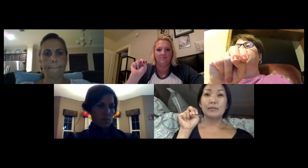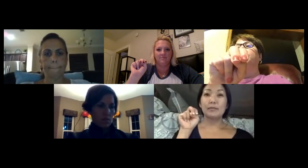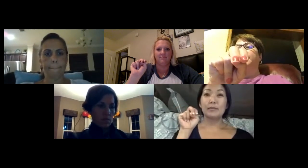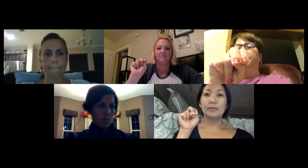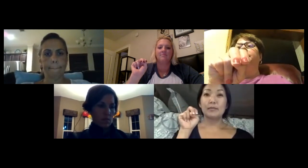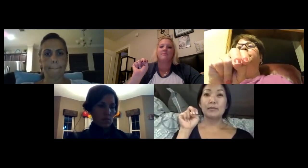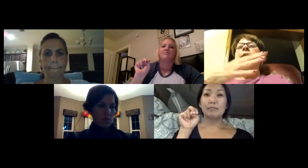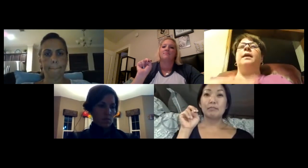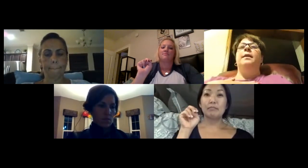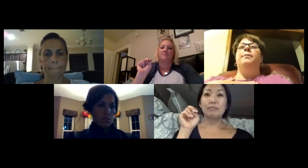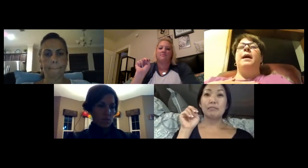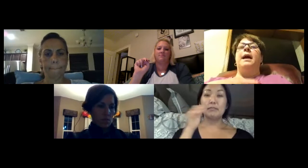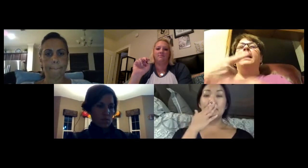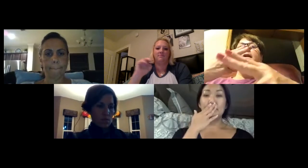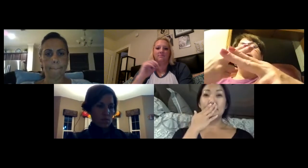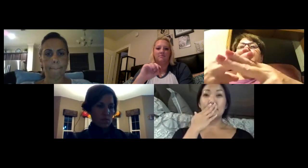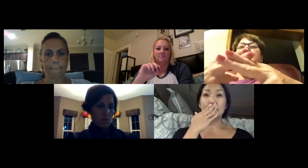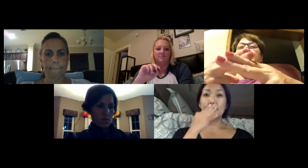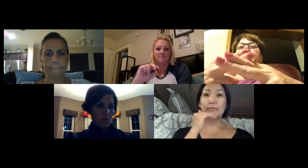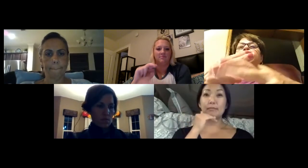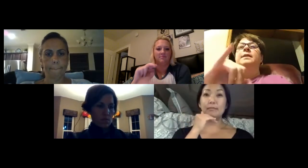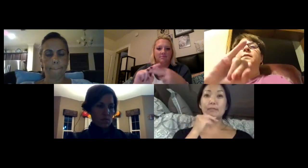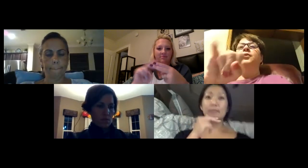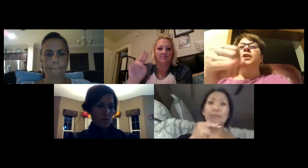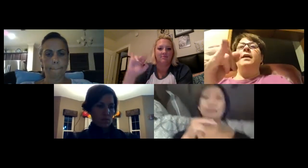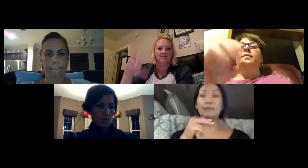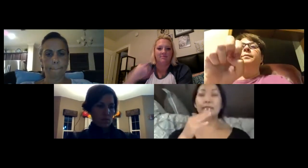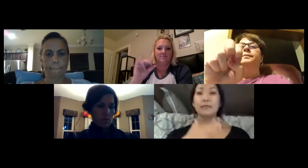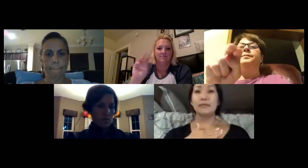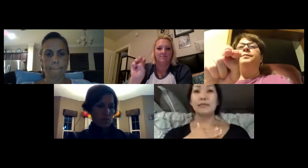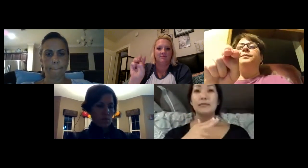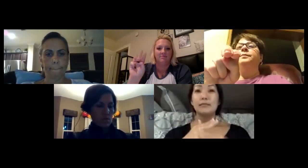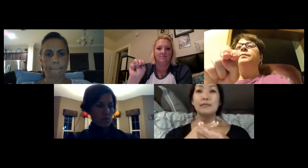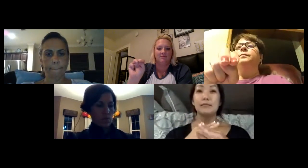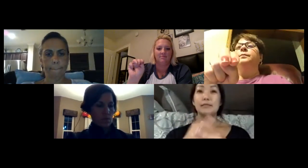Yep. My name is Jen.